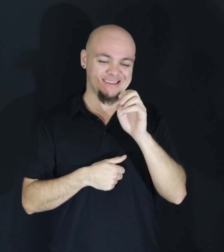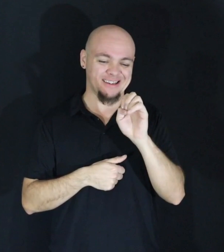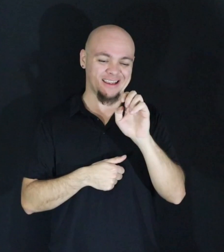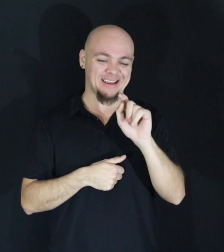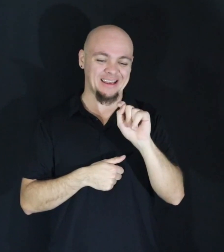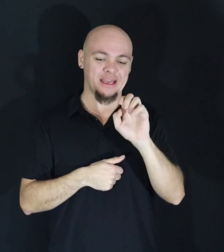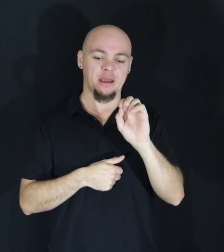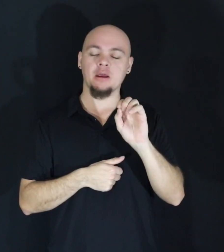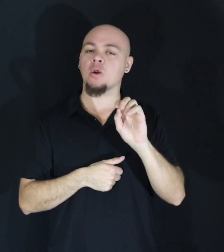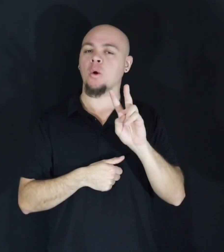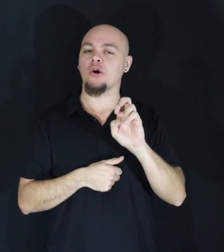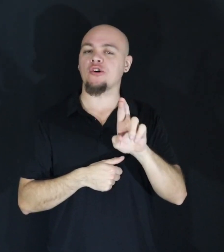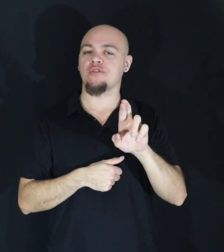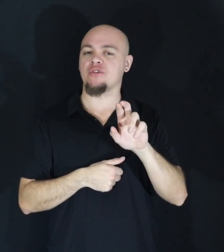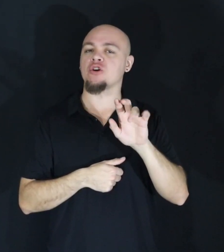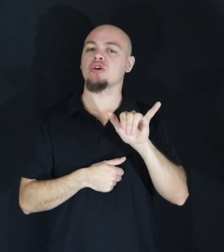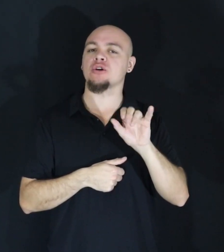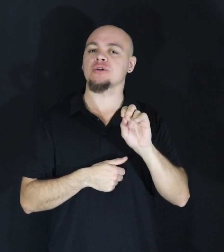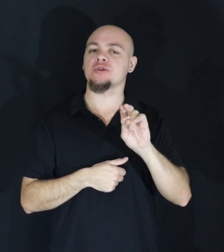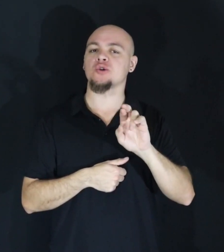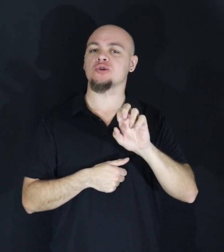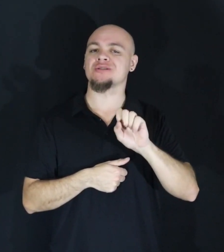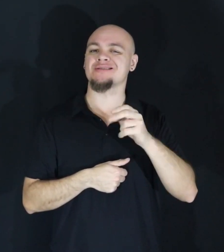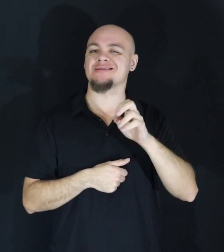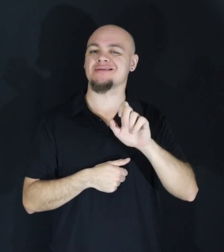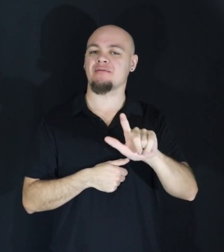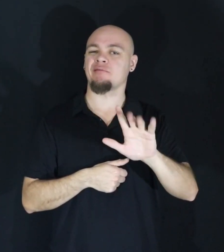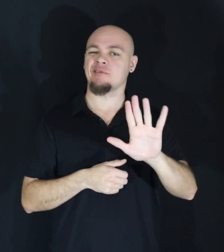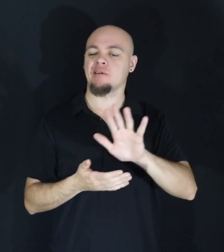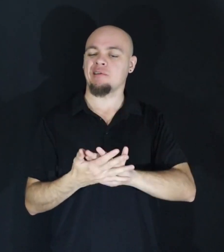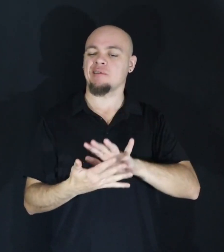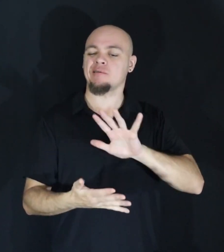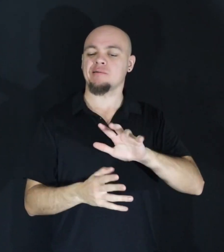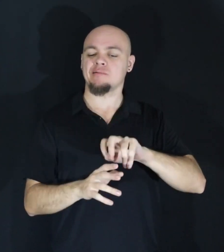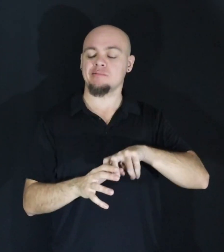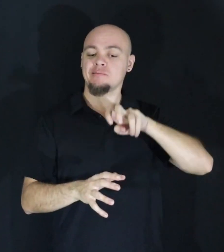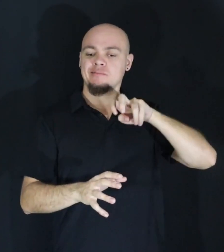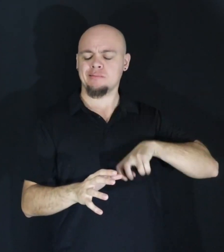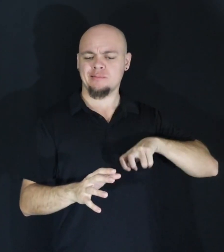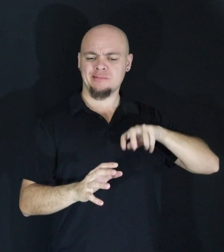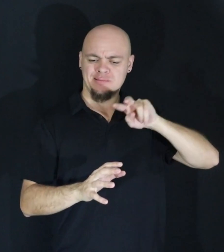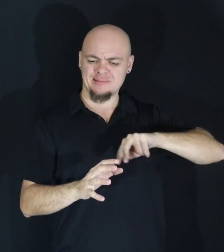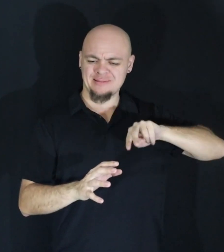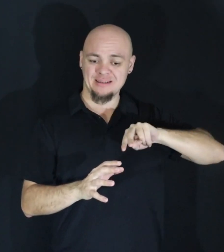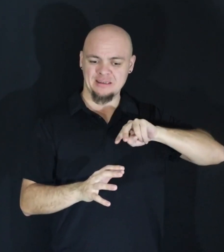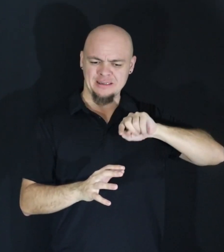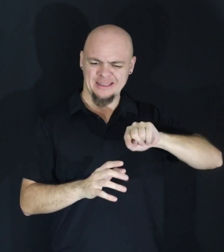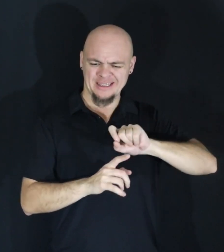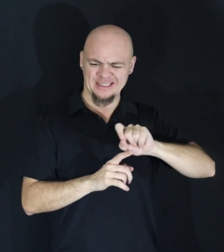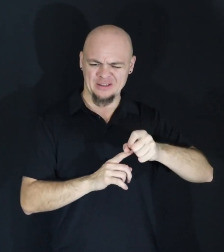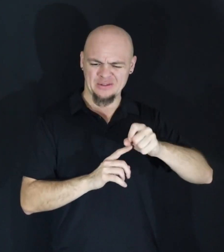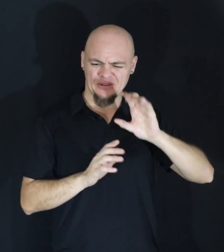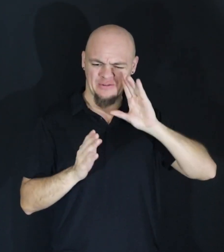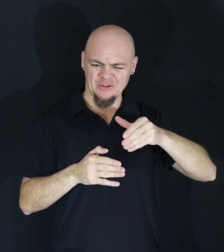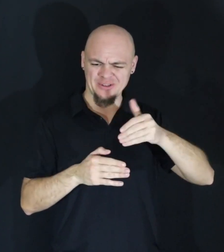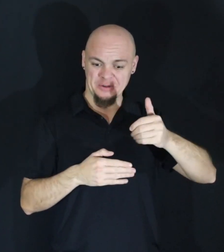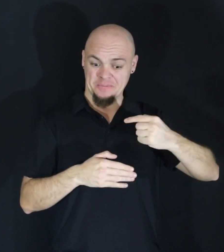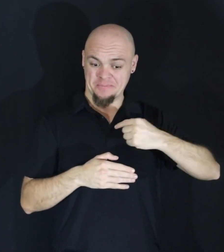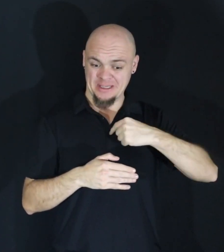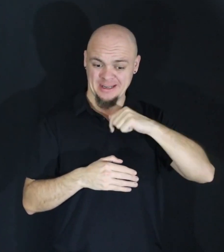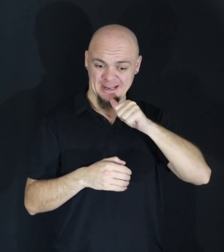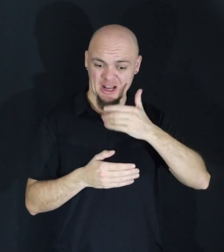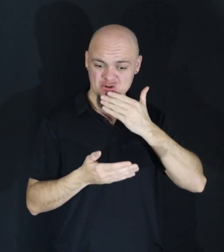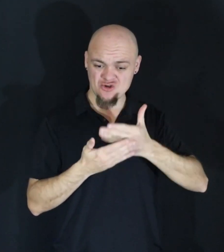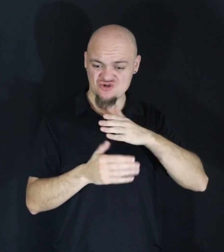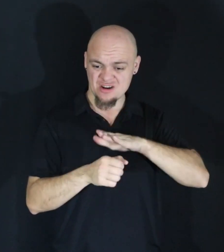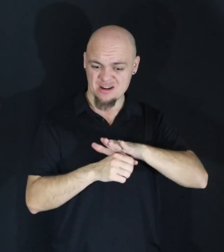Get above yourself like a drone flying over your head and ask yourself, am I making this situation about me not being good enough,